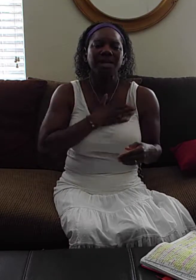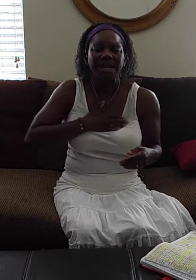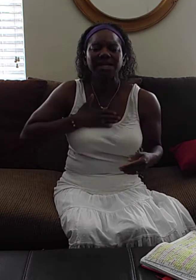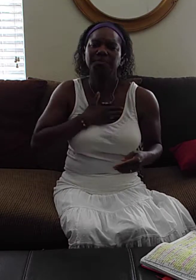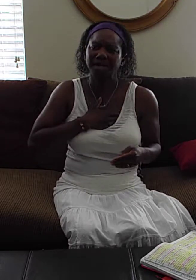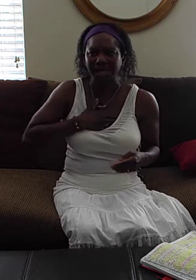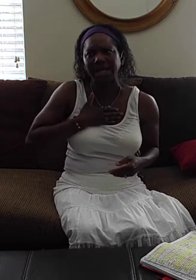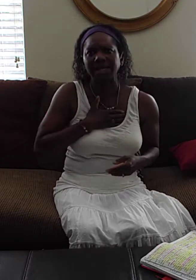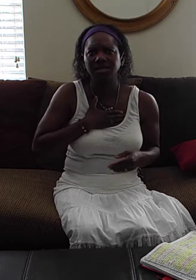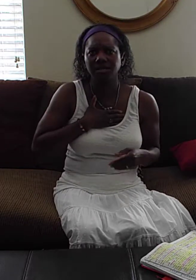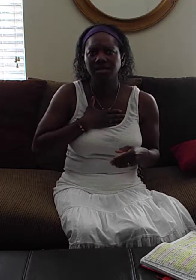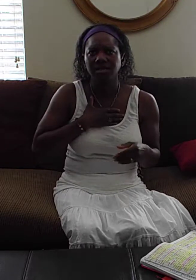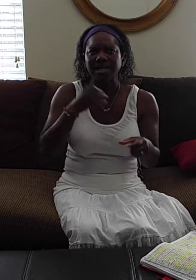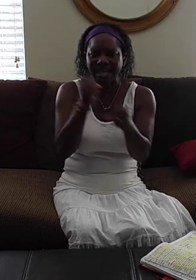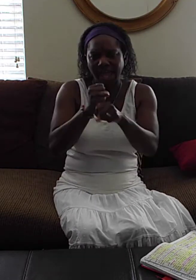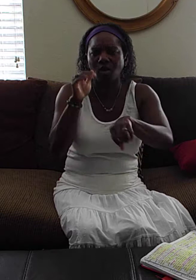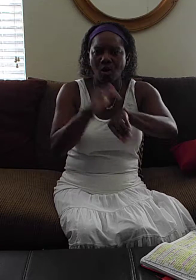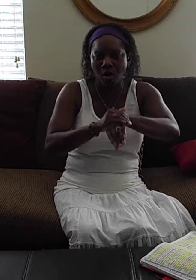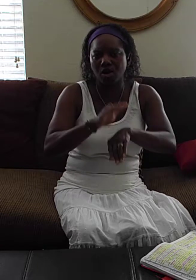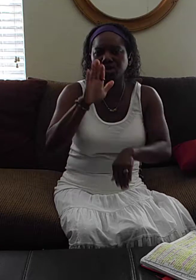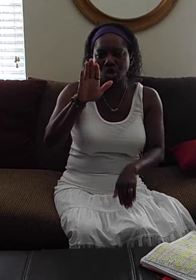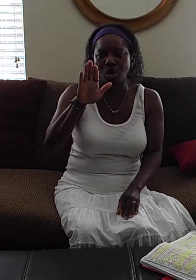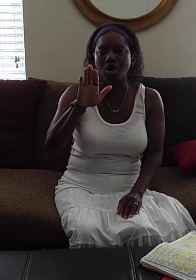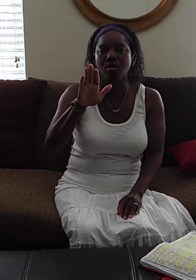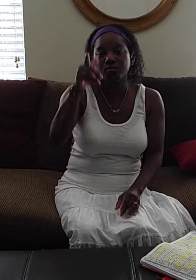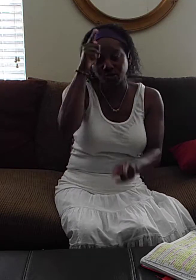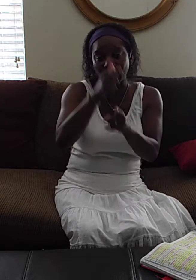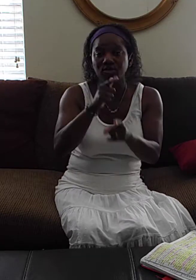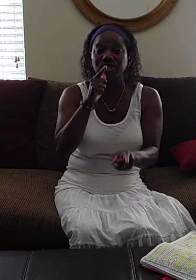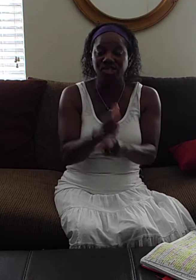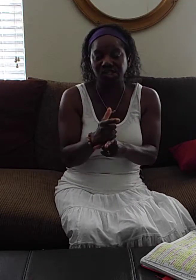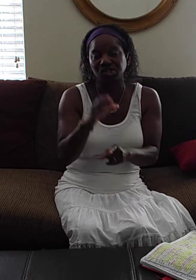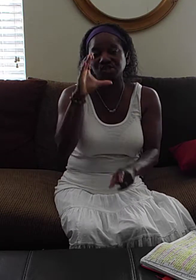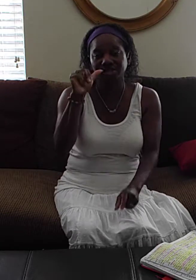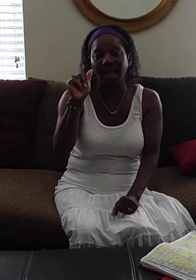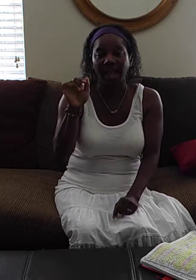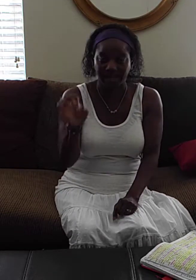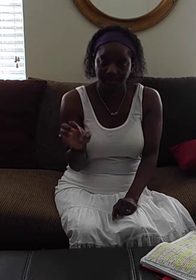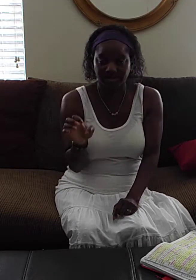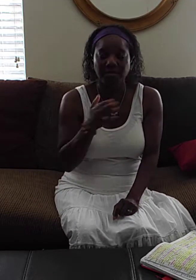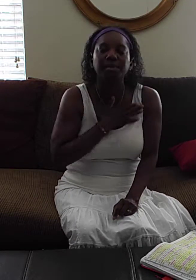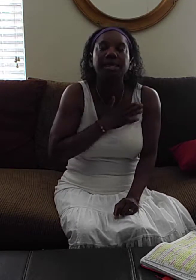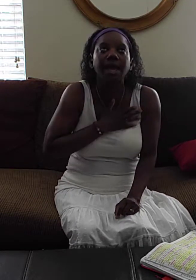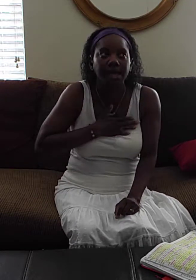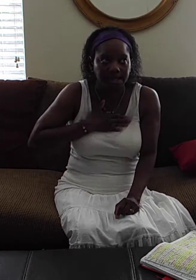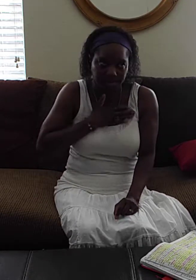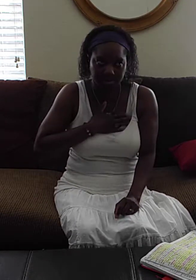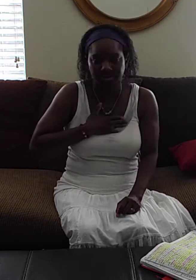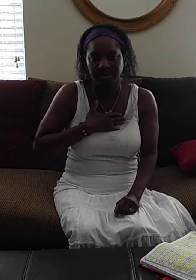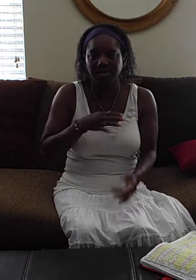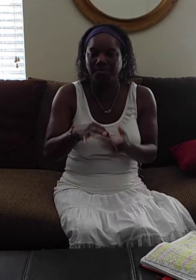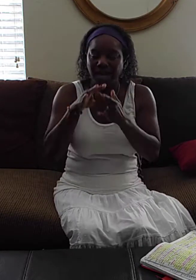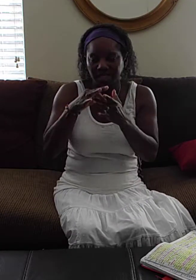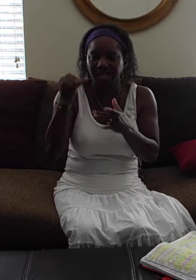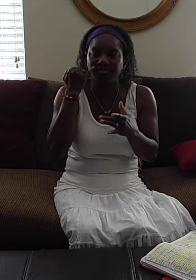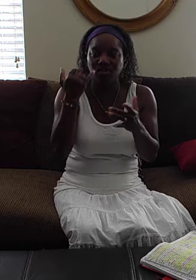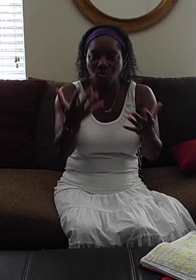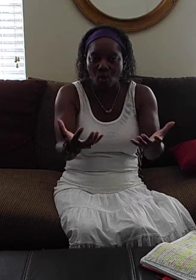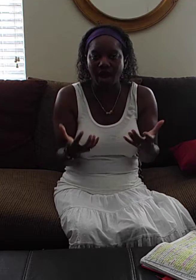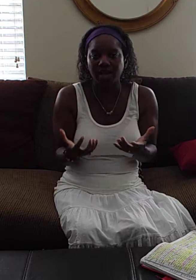please, please get on your brother and sister's case. Please. Especially if you want